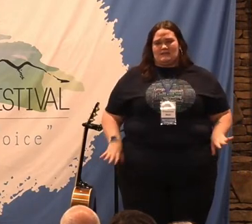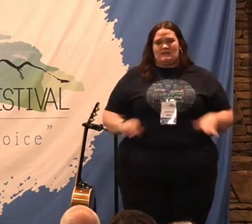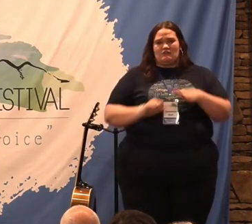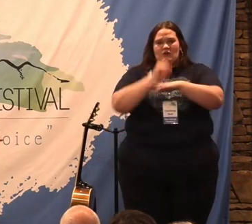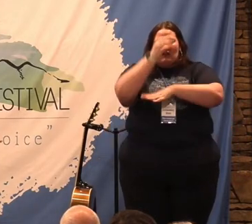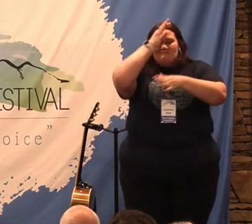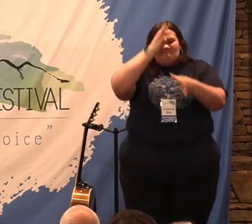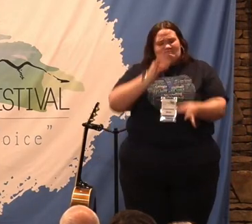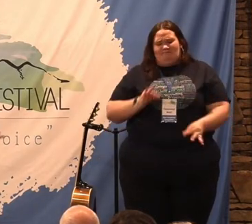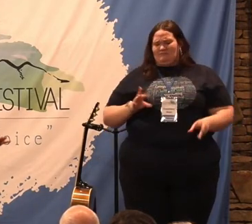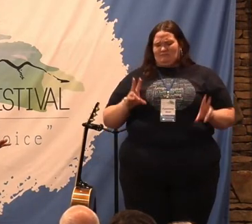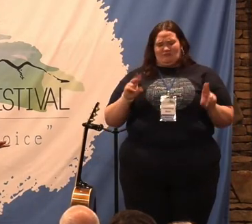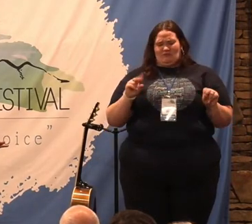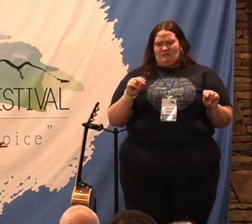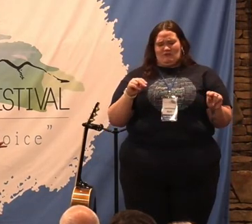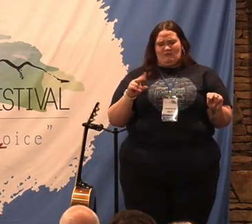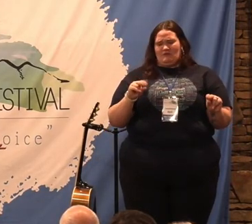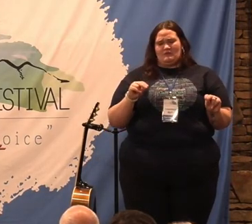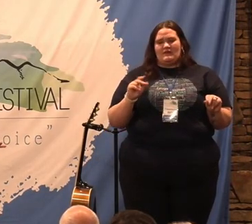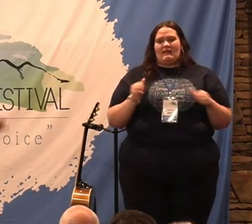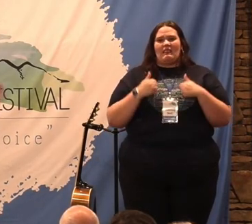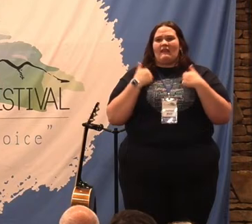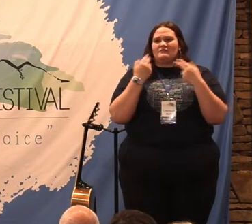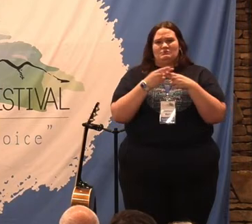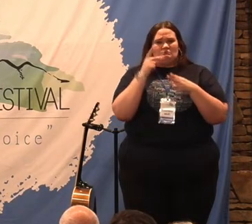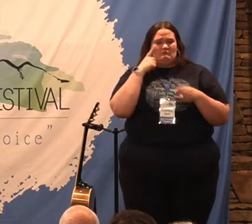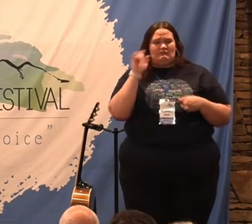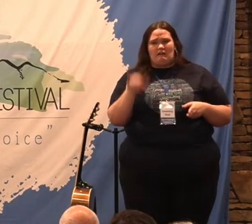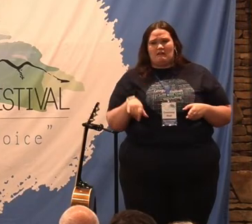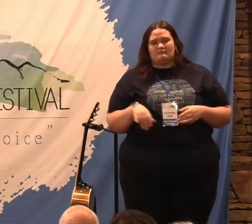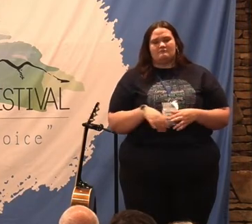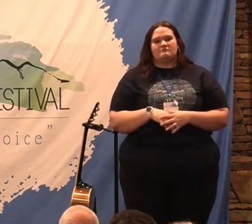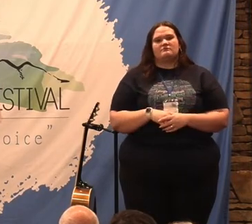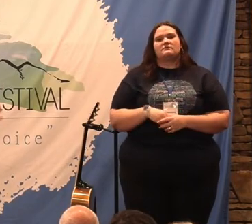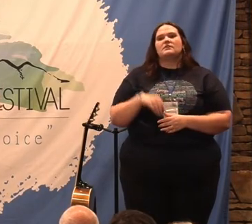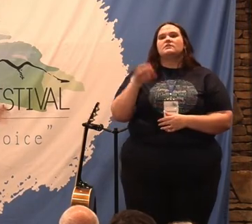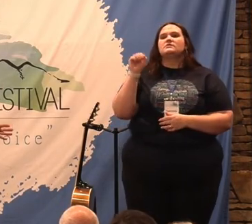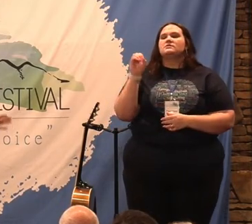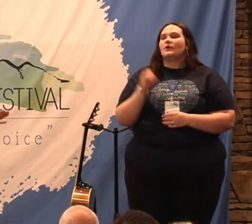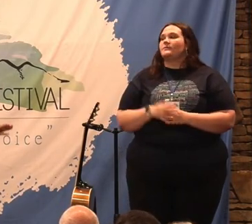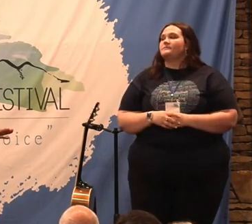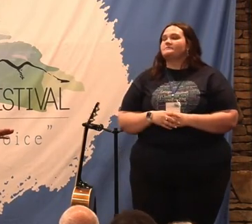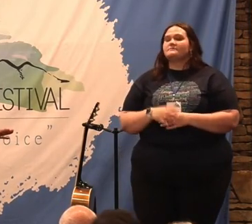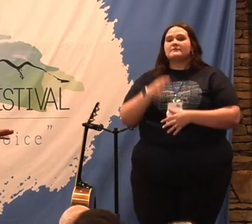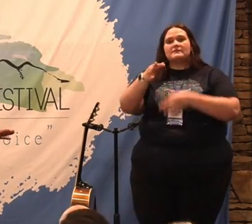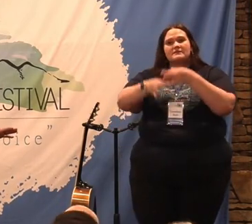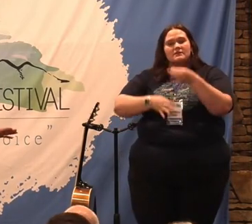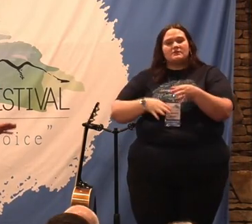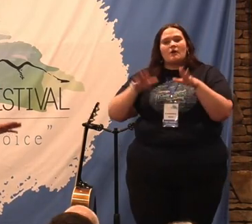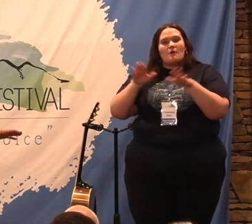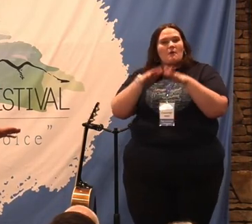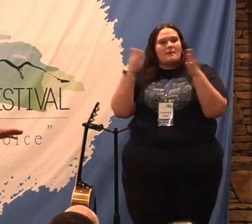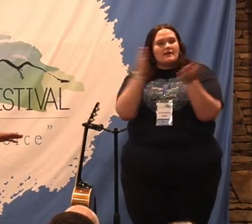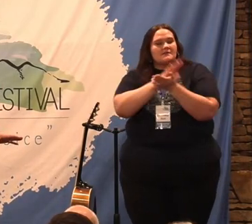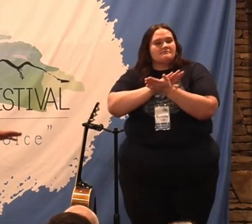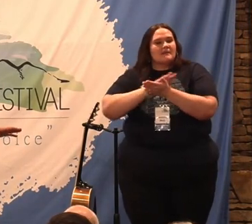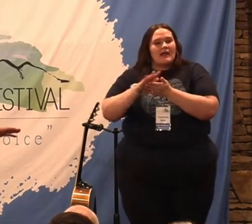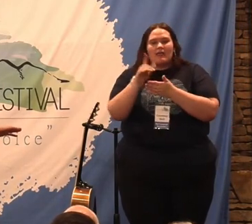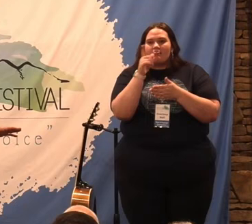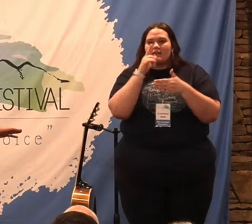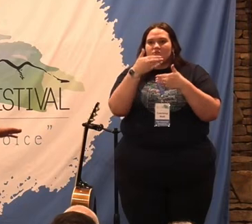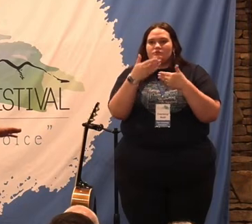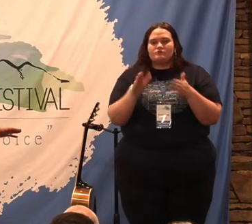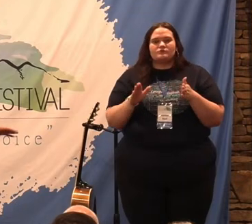to endure taffeta. I'm not gonna do it. So she opened a stylish little lunchroom in Gobbler's